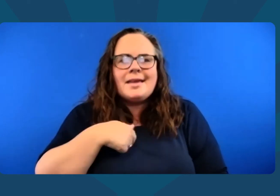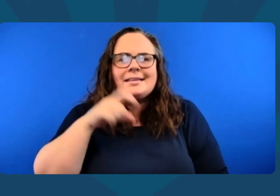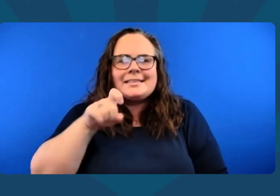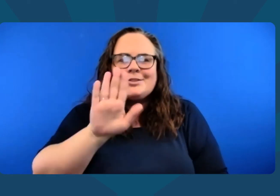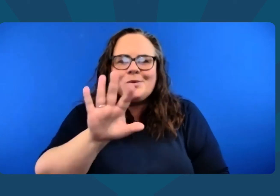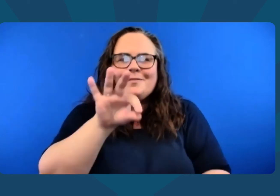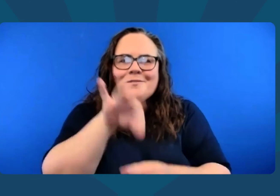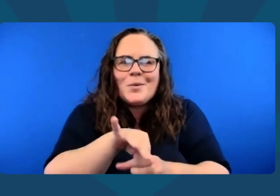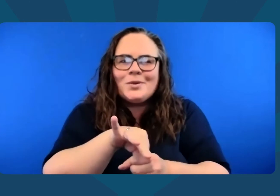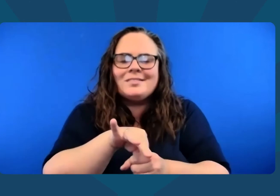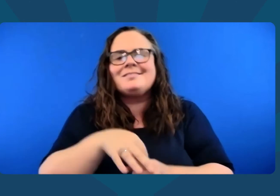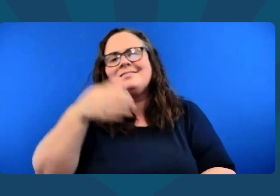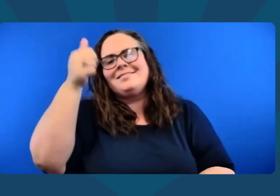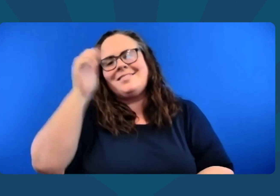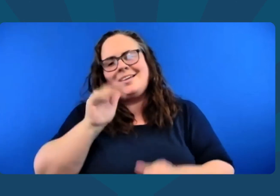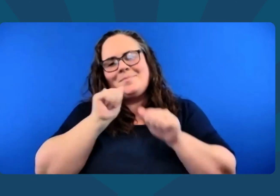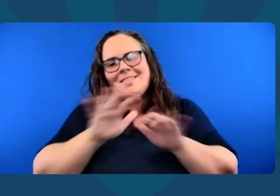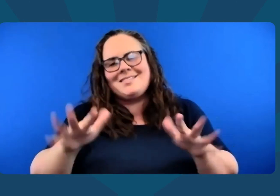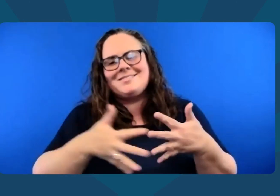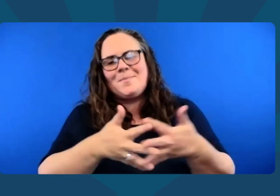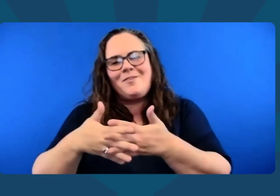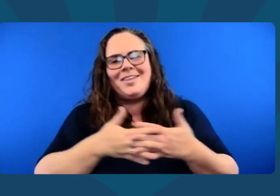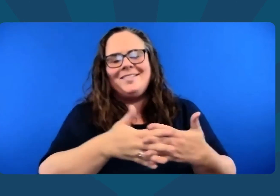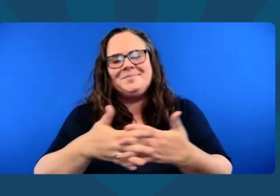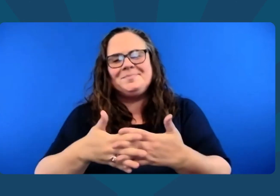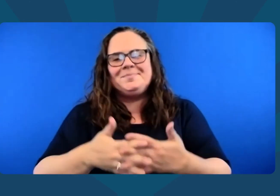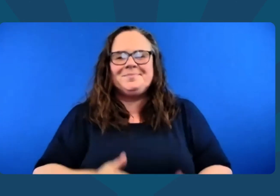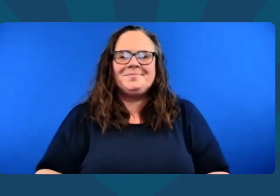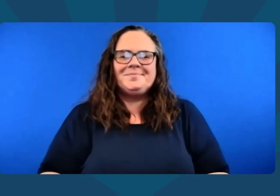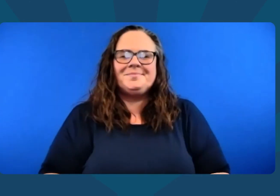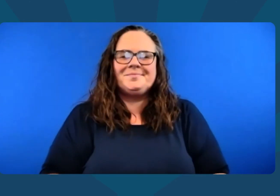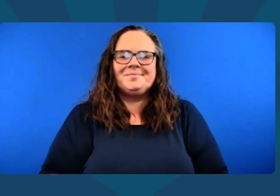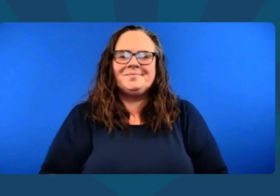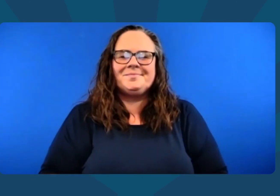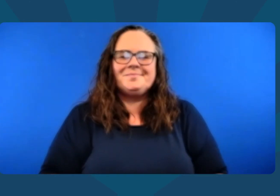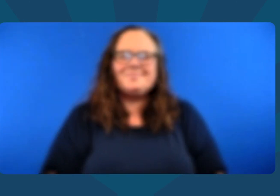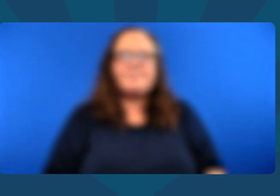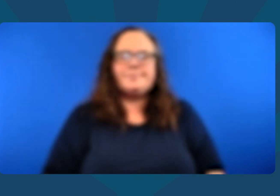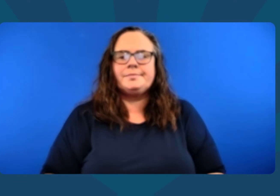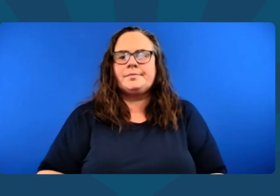http://www.votekenbowers.com. I need your vote. God bless America.